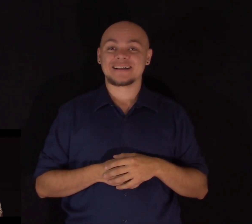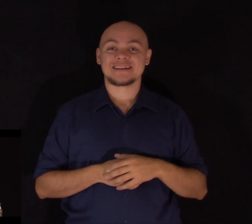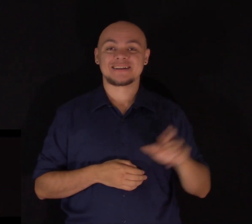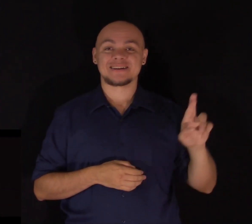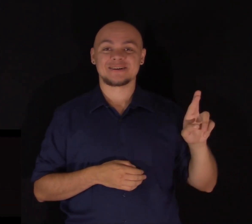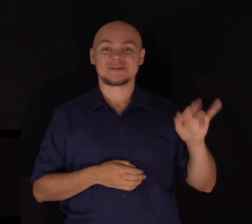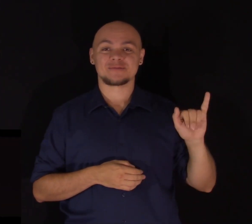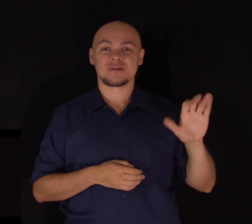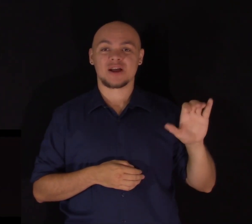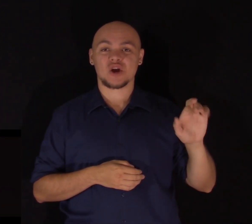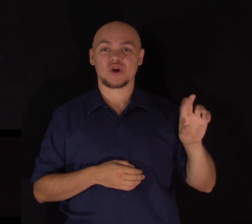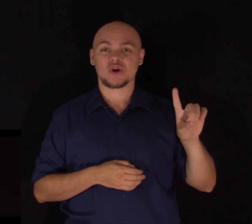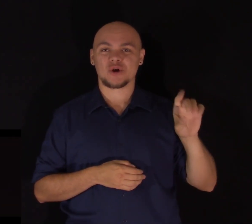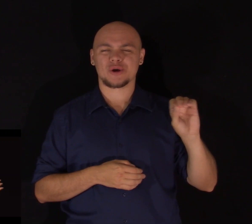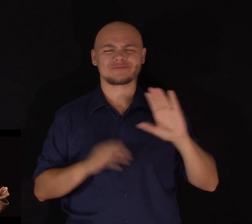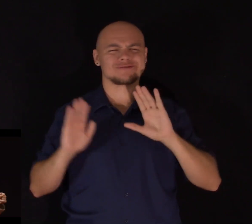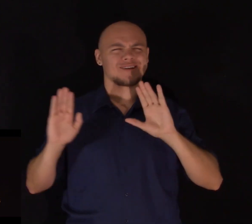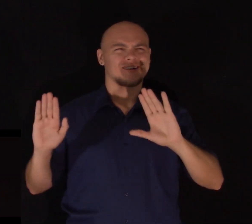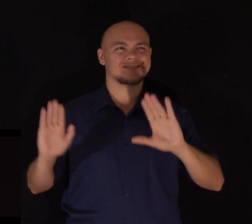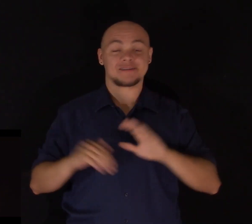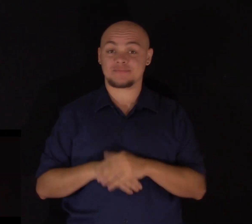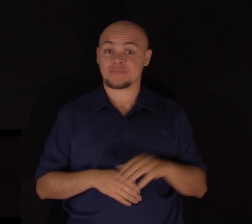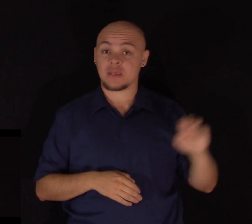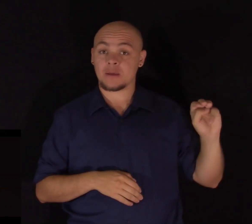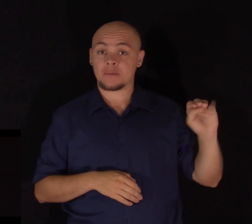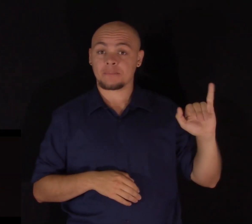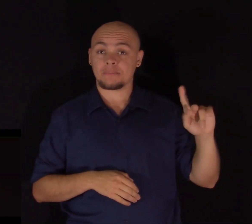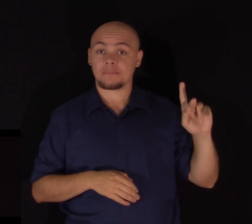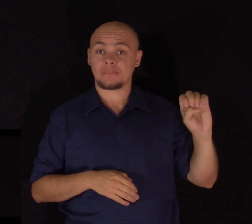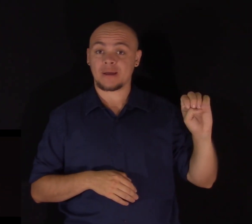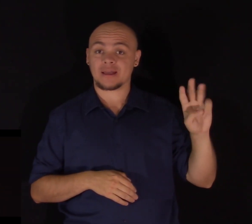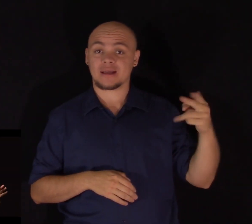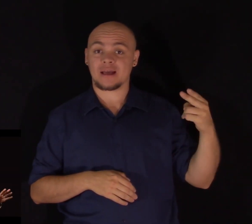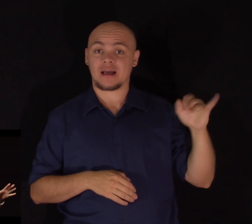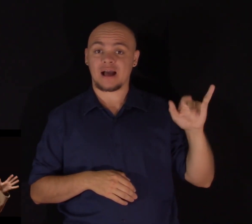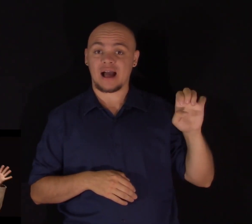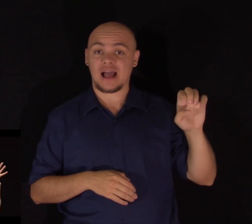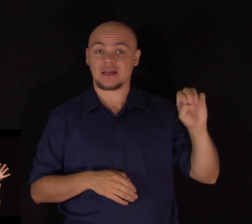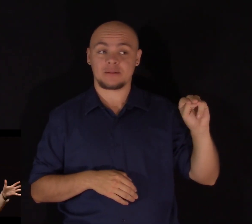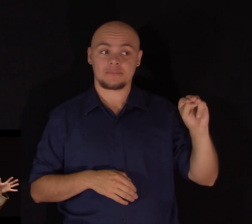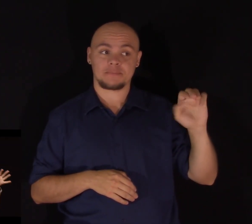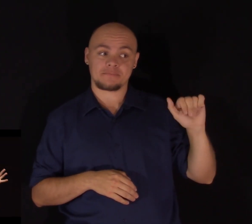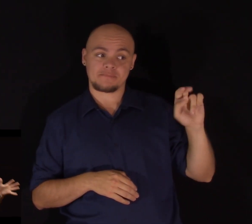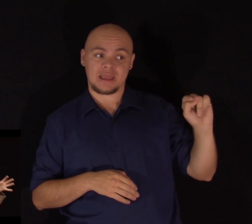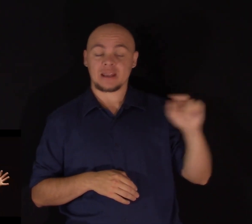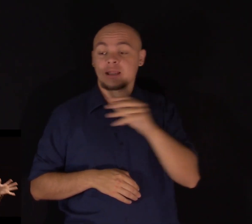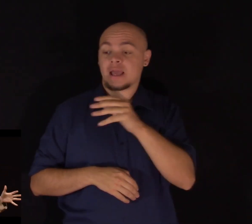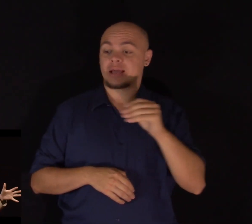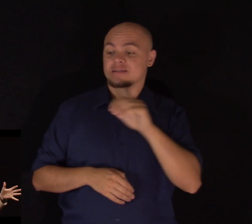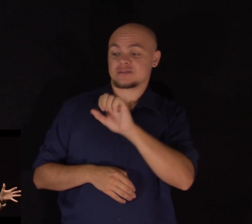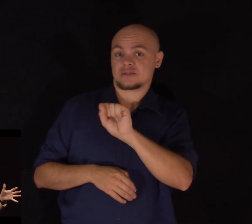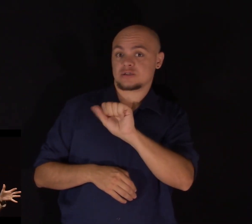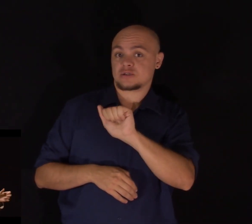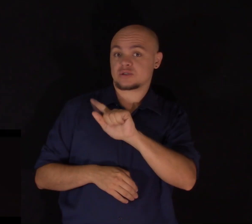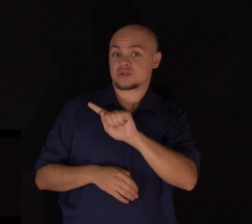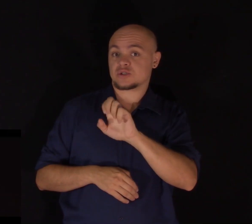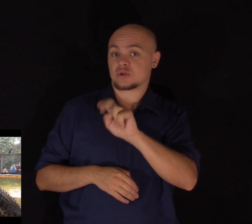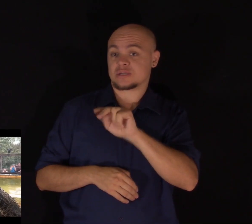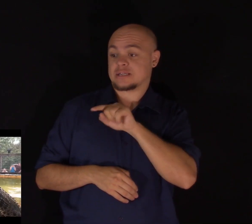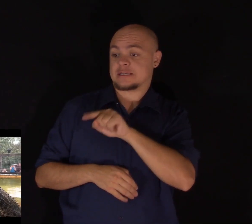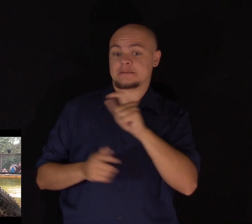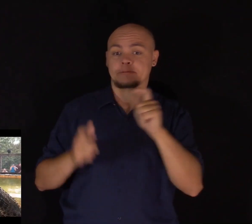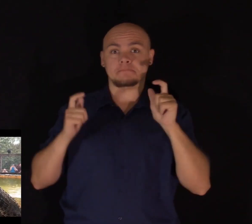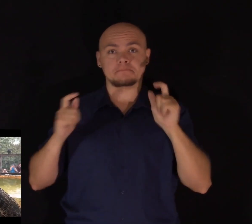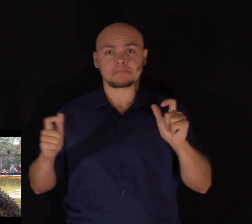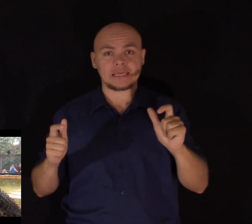Ricardo's so awesome. Meet Mike Heilman and Sultan. Sultan is a huge Nile crocodile.